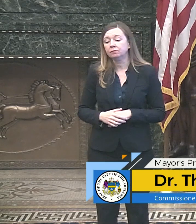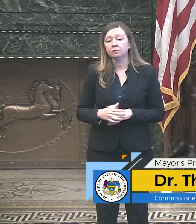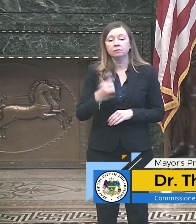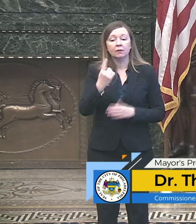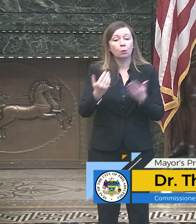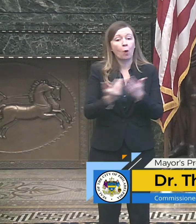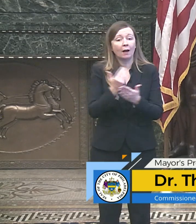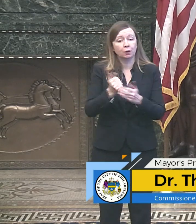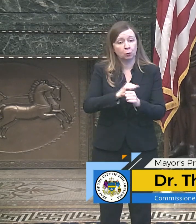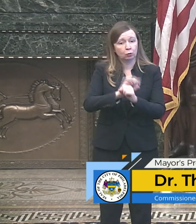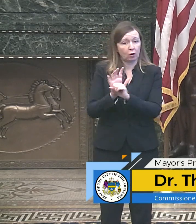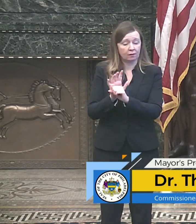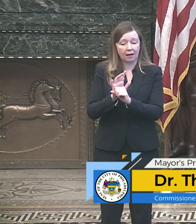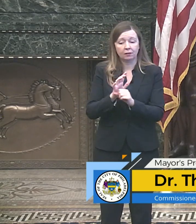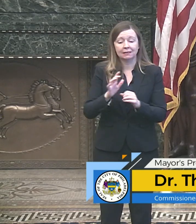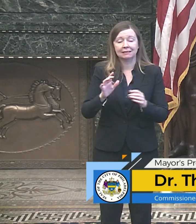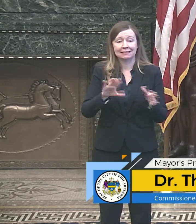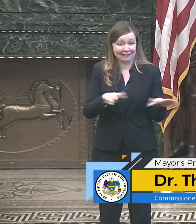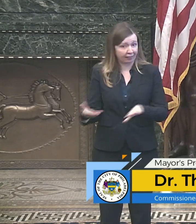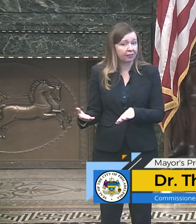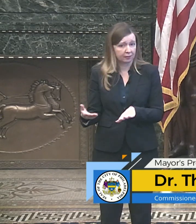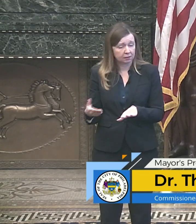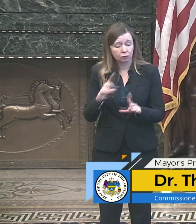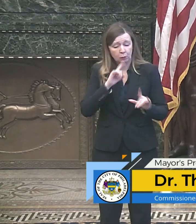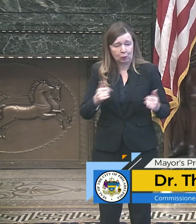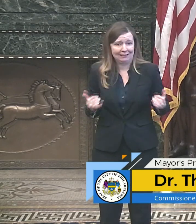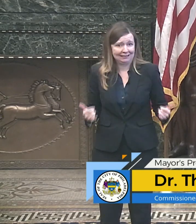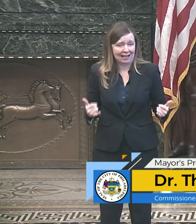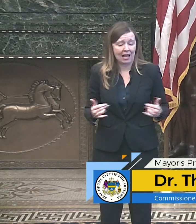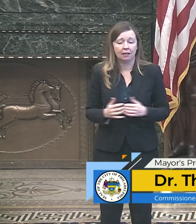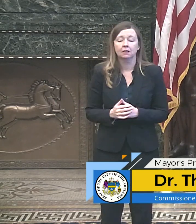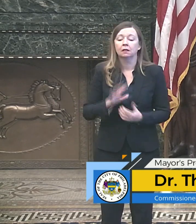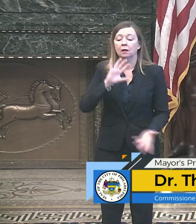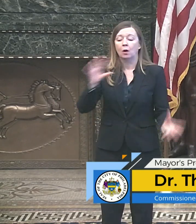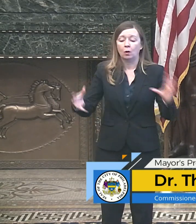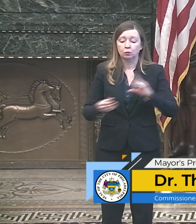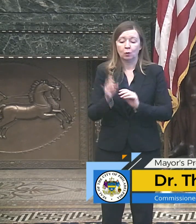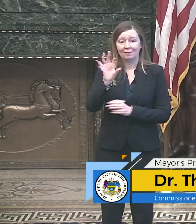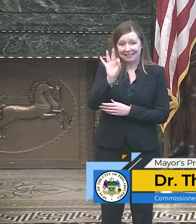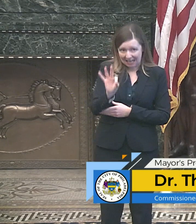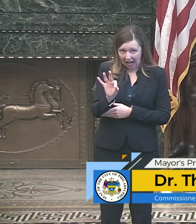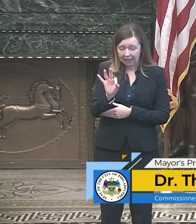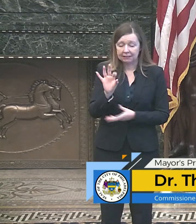new coronavirus-related death in the city to report today. This brings us to a total